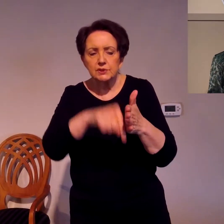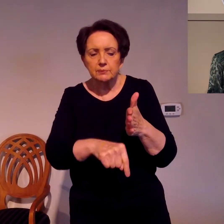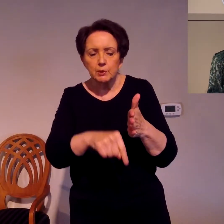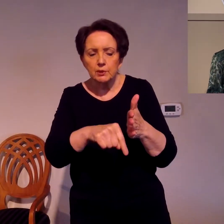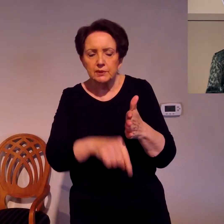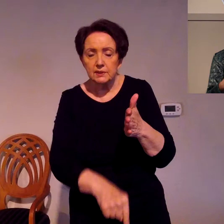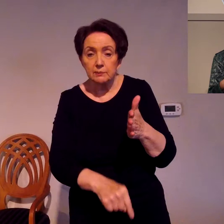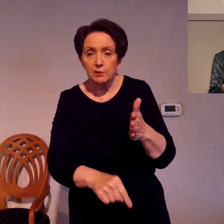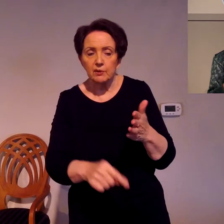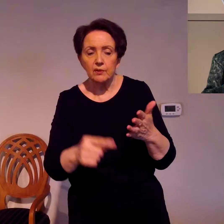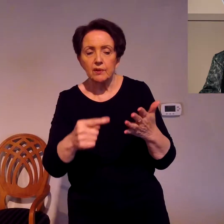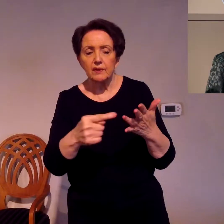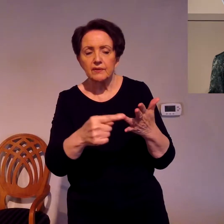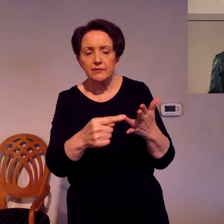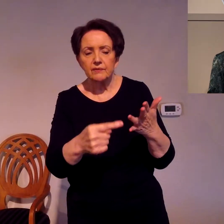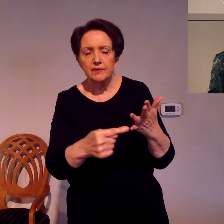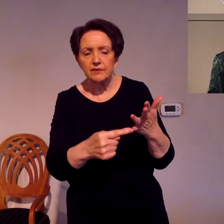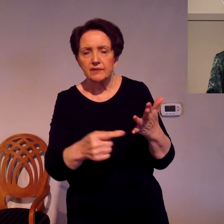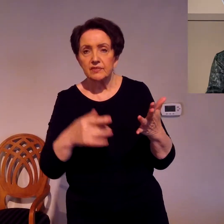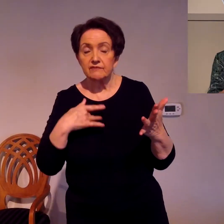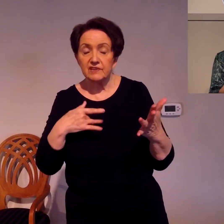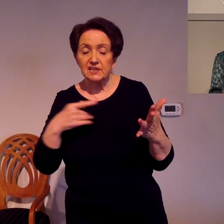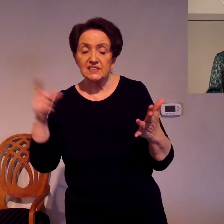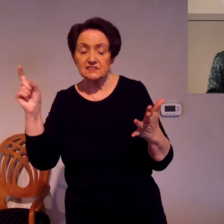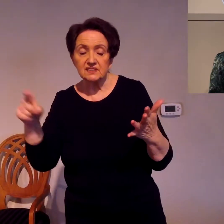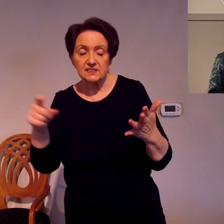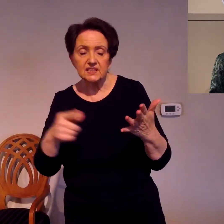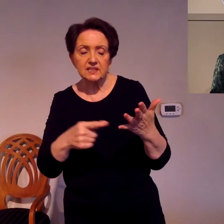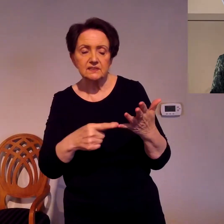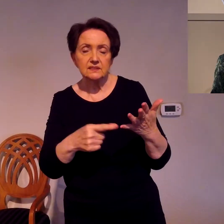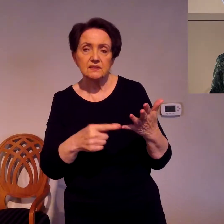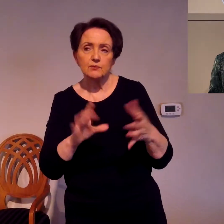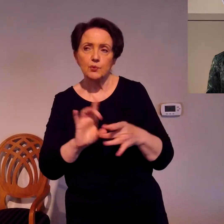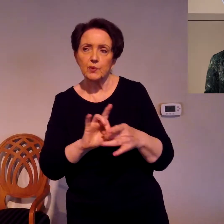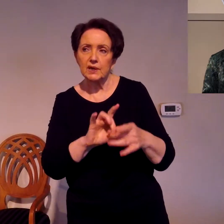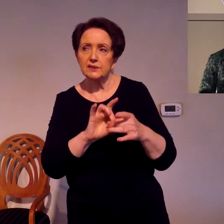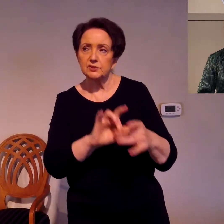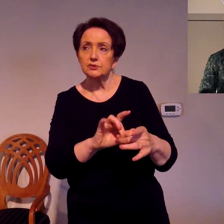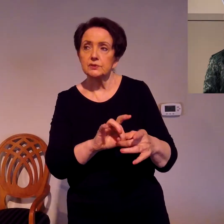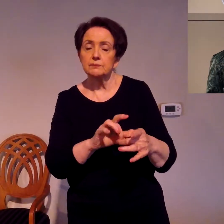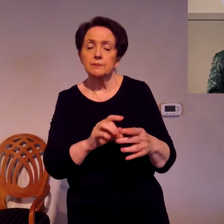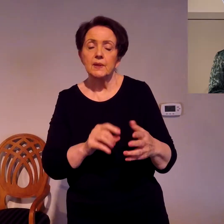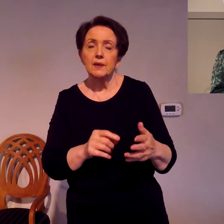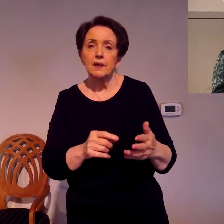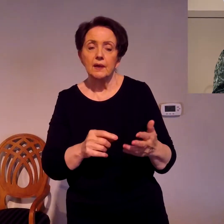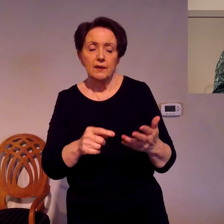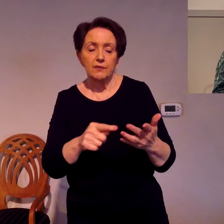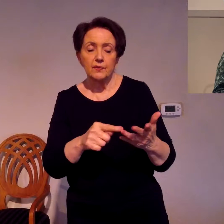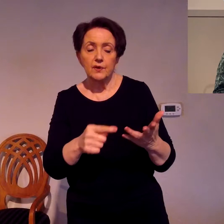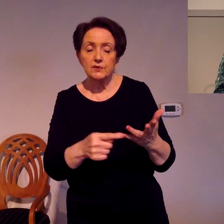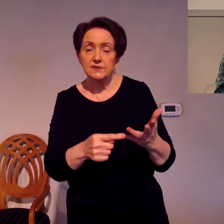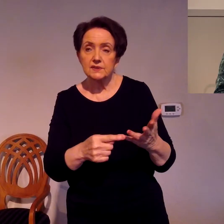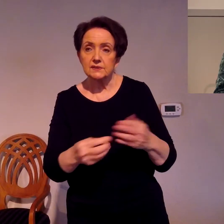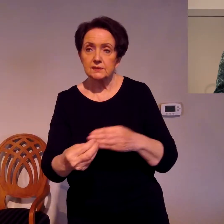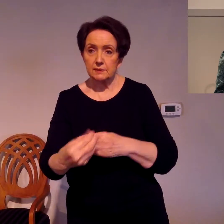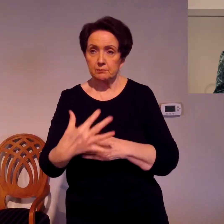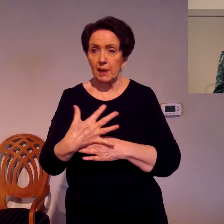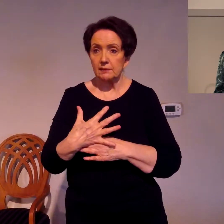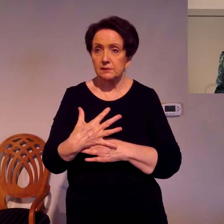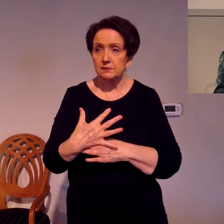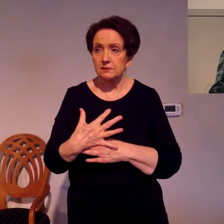really deep levels of feelings and needs, and then talking about our relationship, these things are impacting us in ways that we